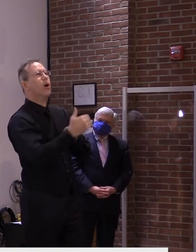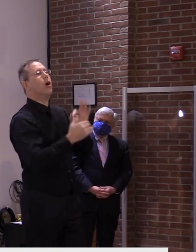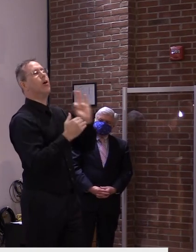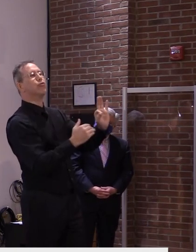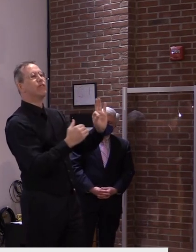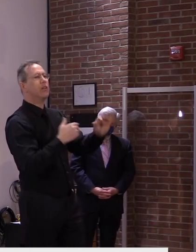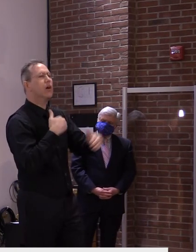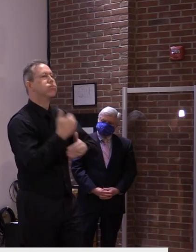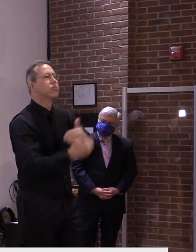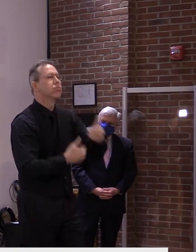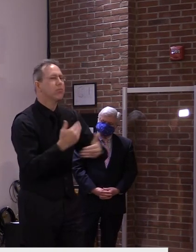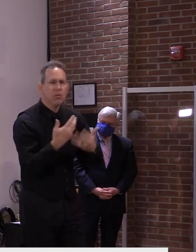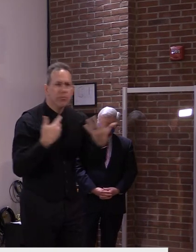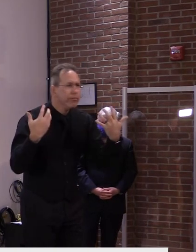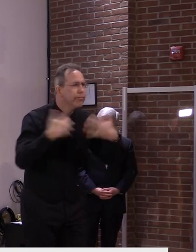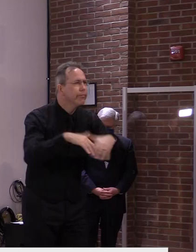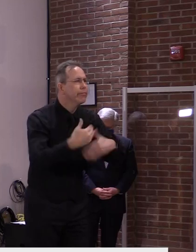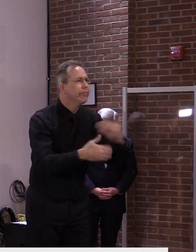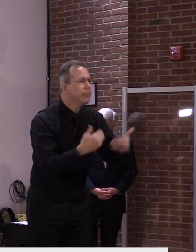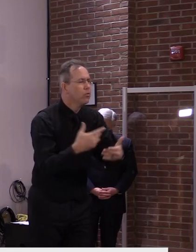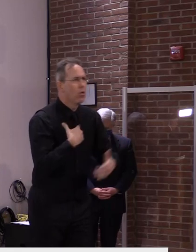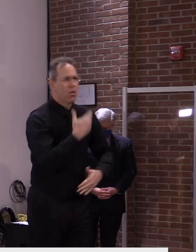enjoy that today.